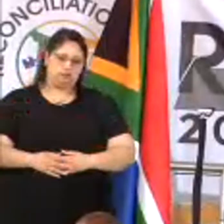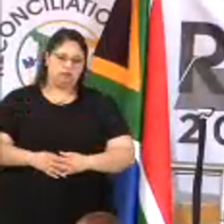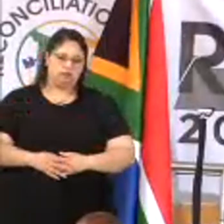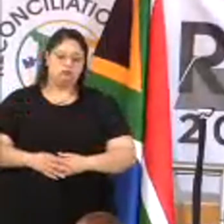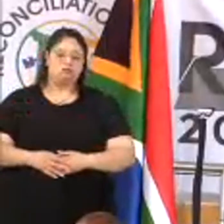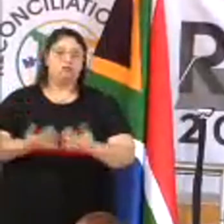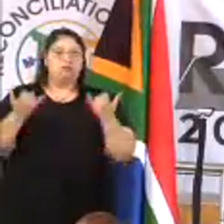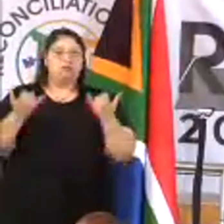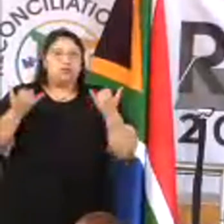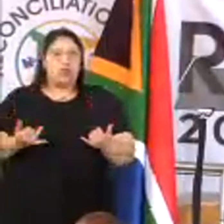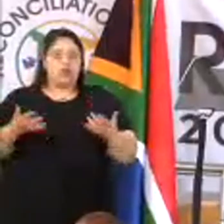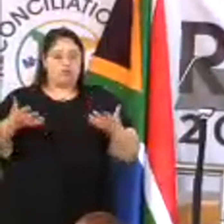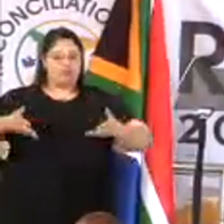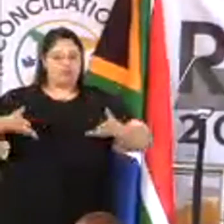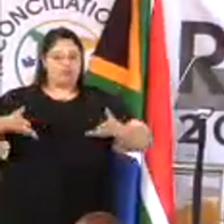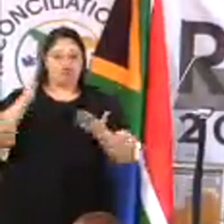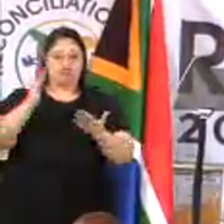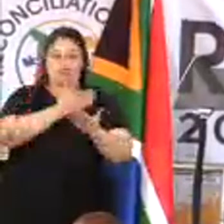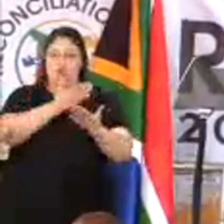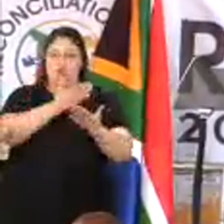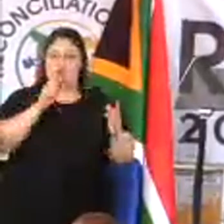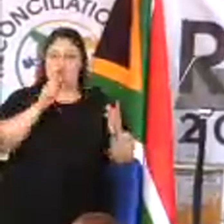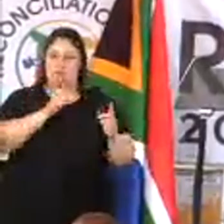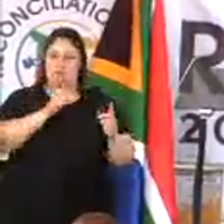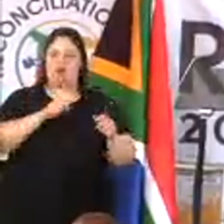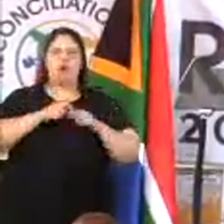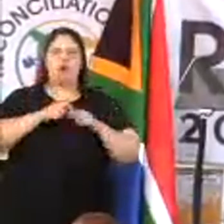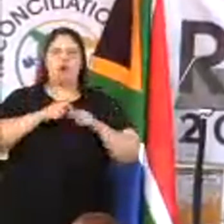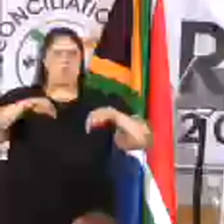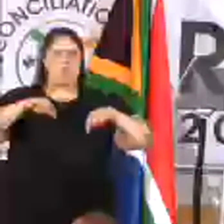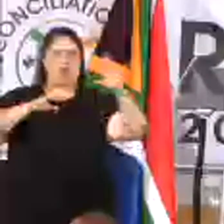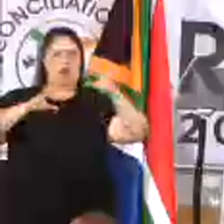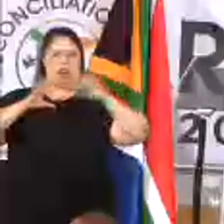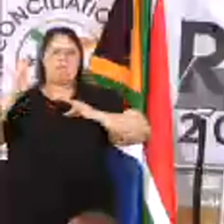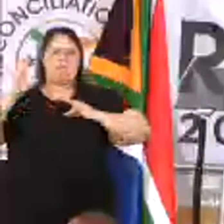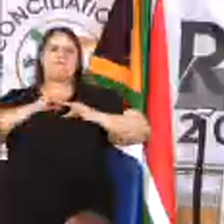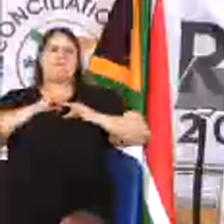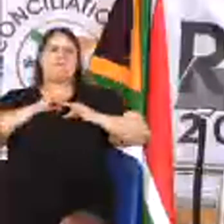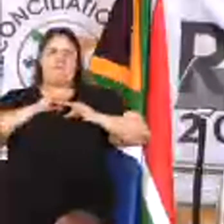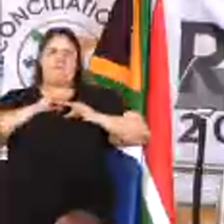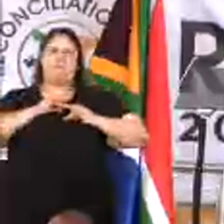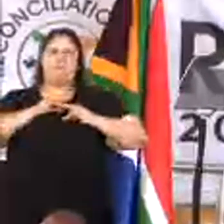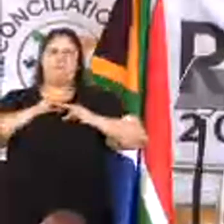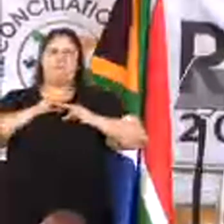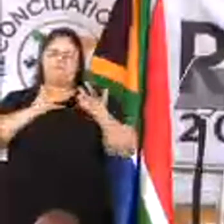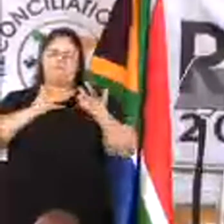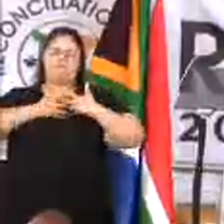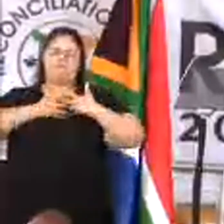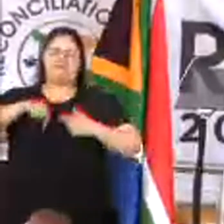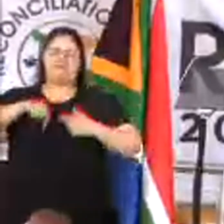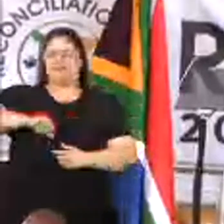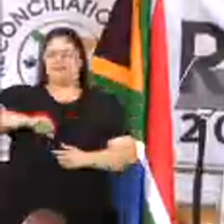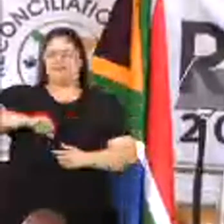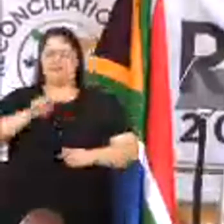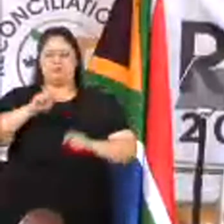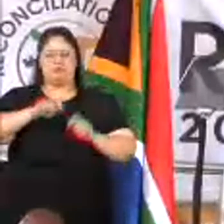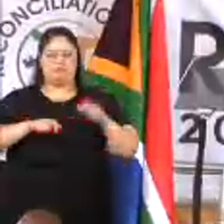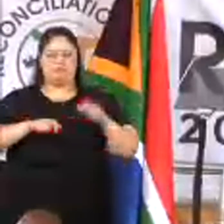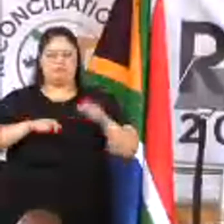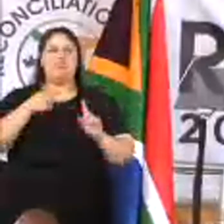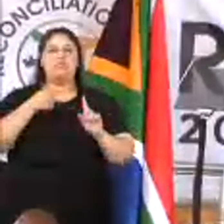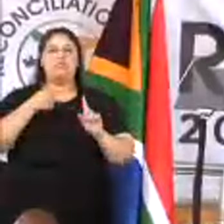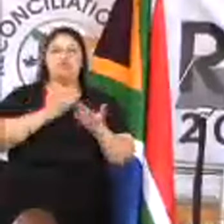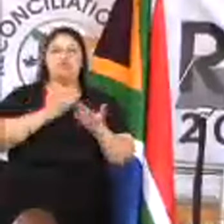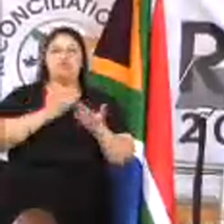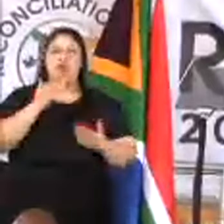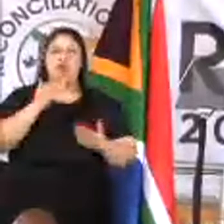this song speaks to many of us in South Africa, and it talks about holding on.